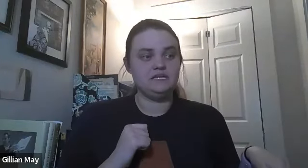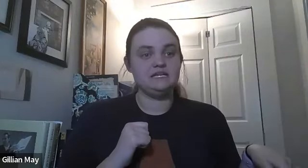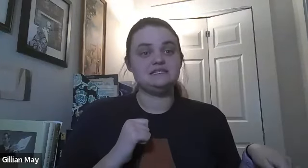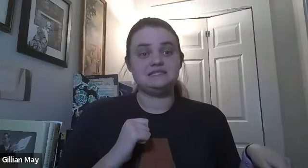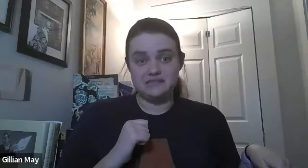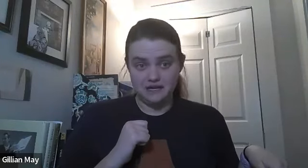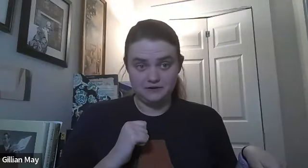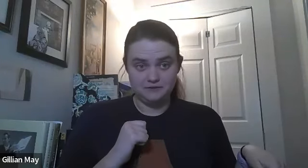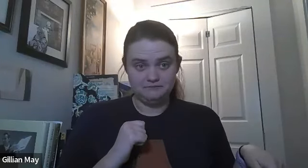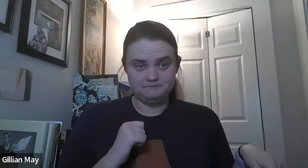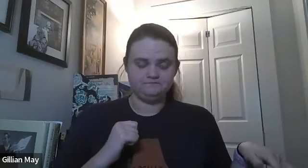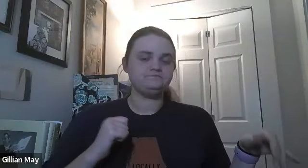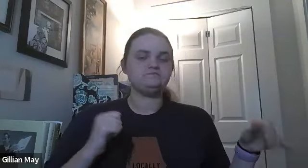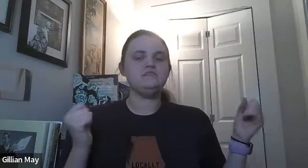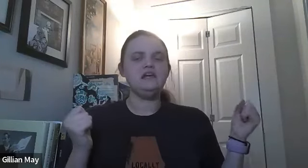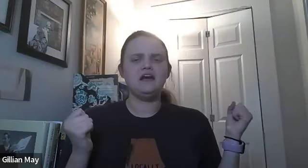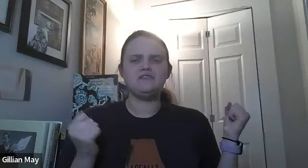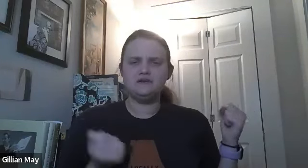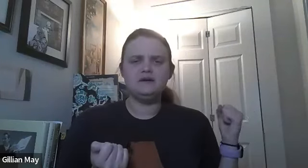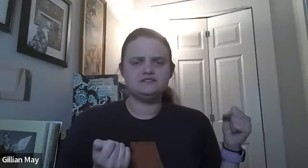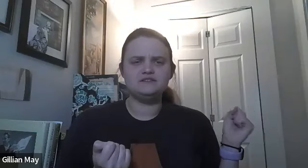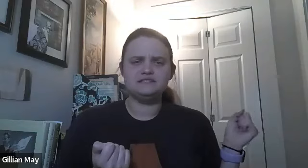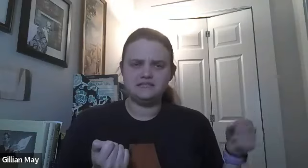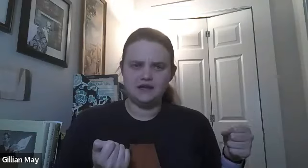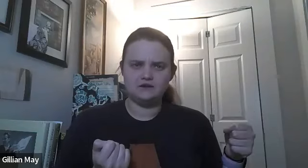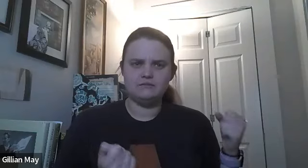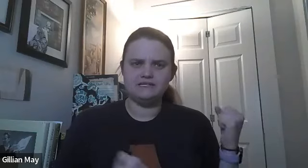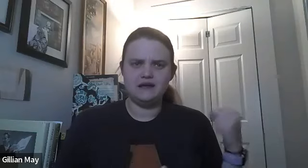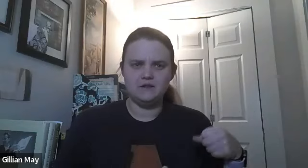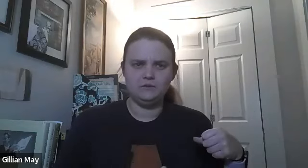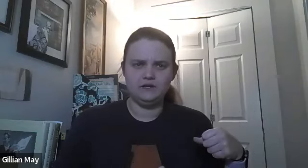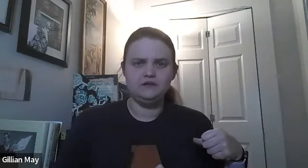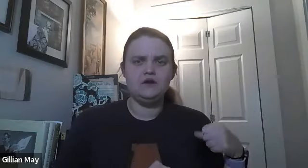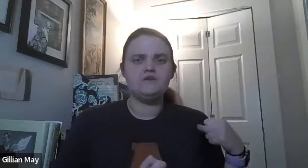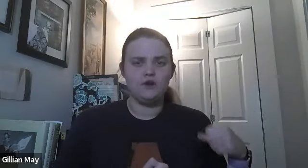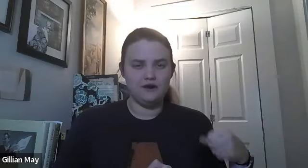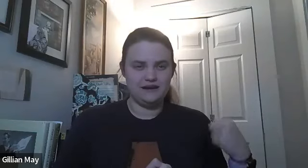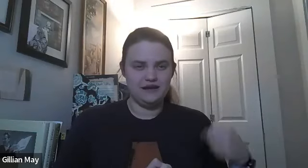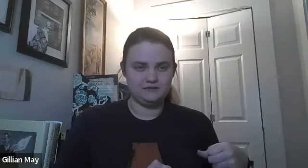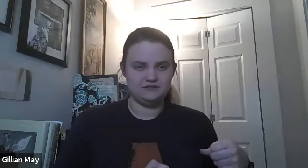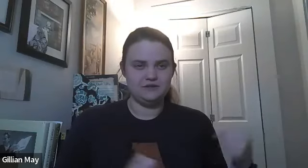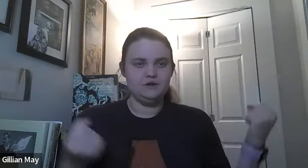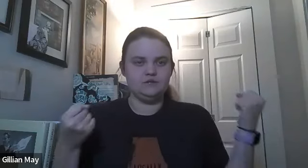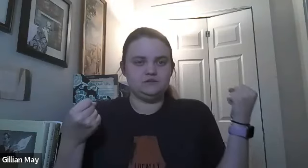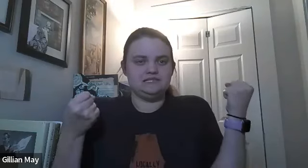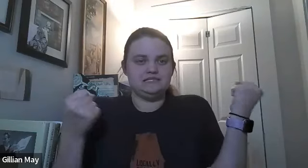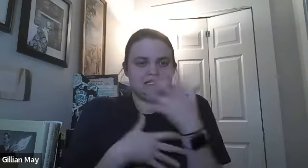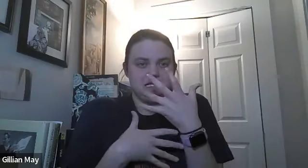be scared. Now, I think we also did scared when we did Halloween for Haunted House, which was